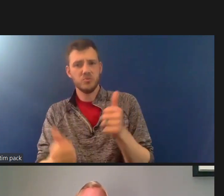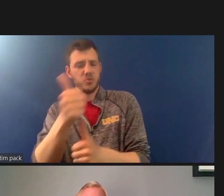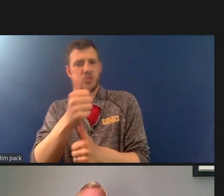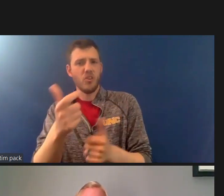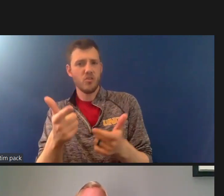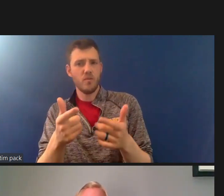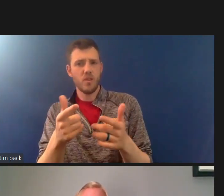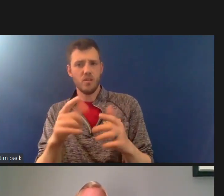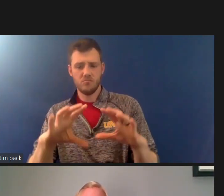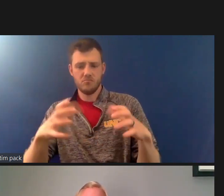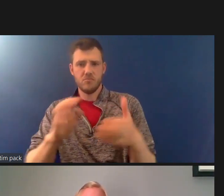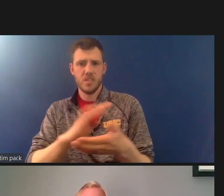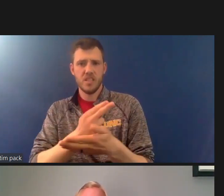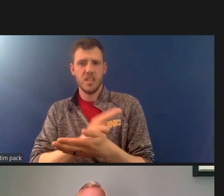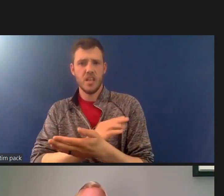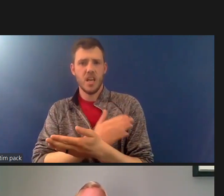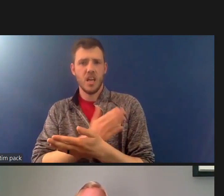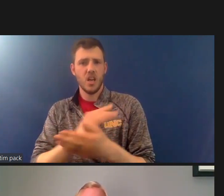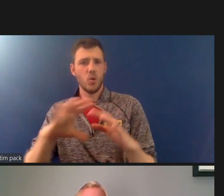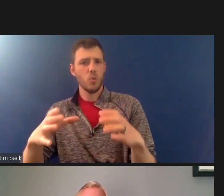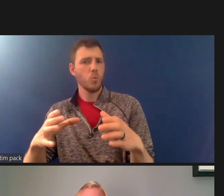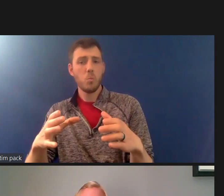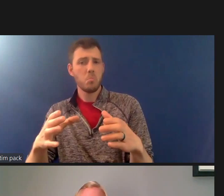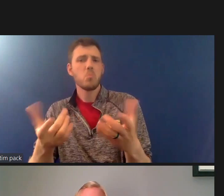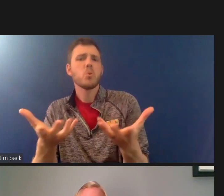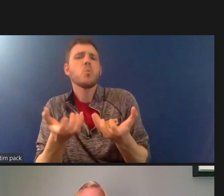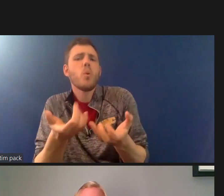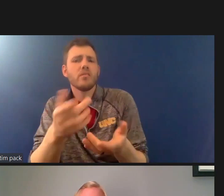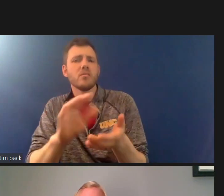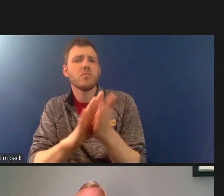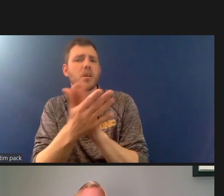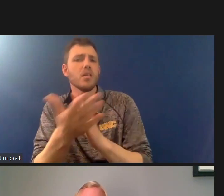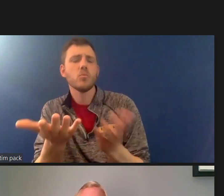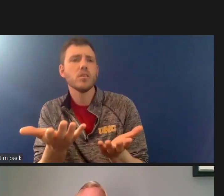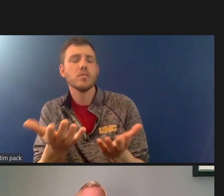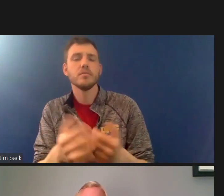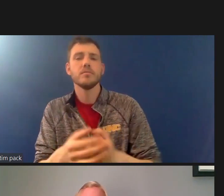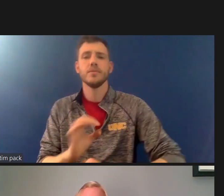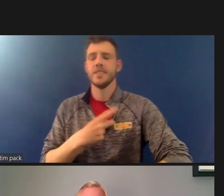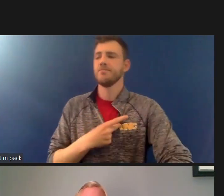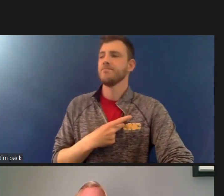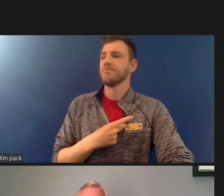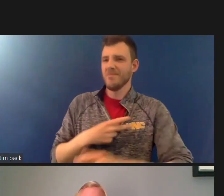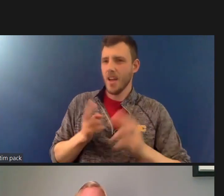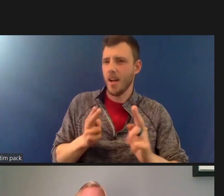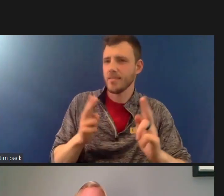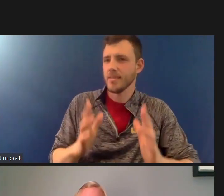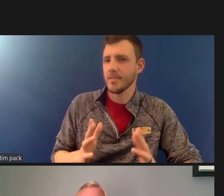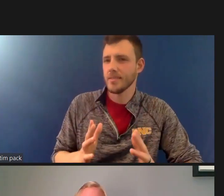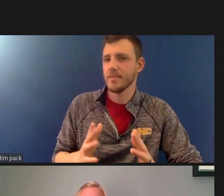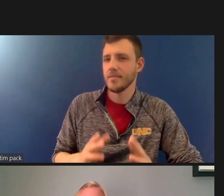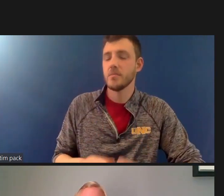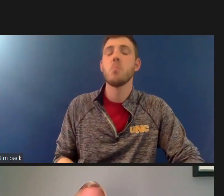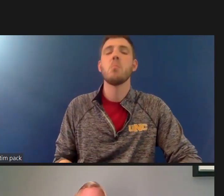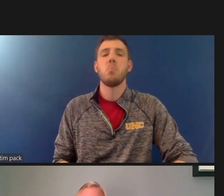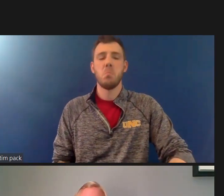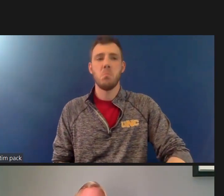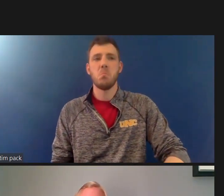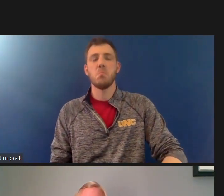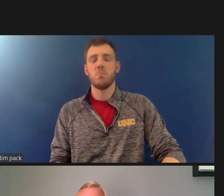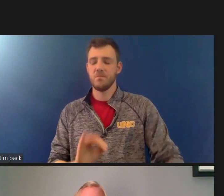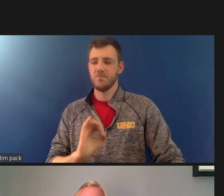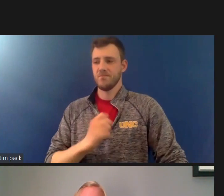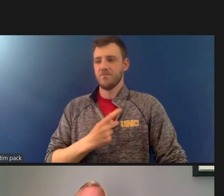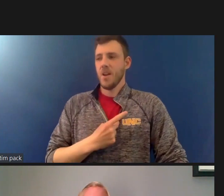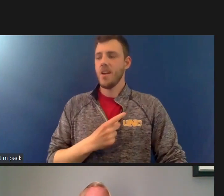Hunters. Jack and Ralph smiled at each other with shy liking. The rest began to talk eagerly. Jack stood up.